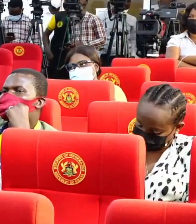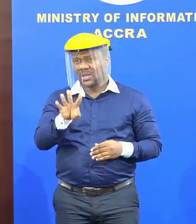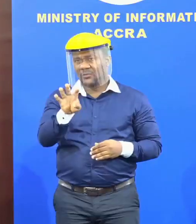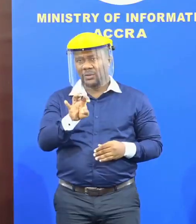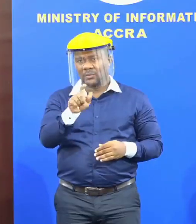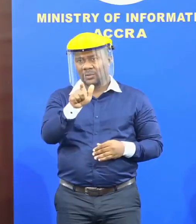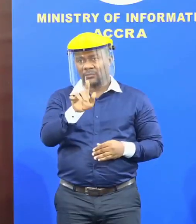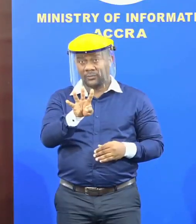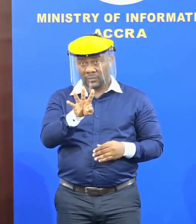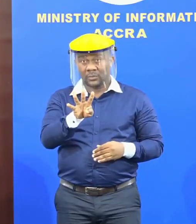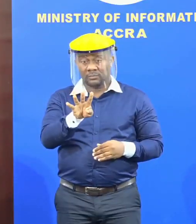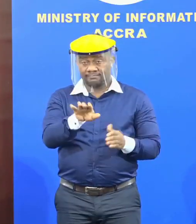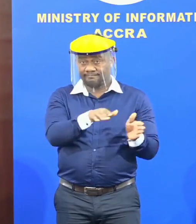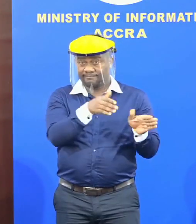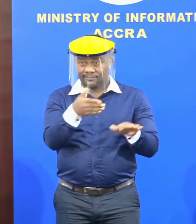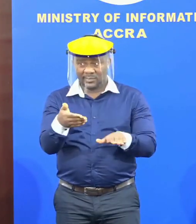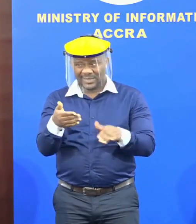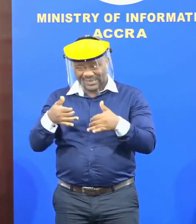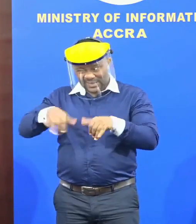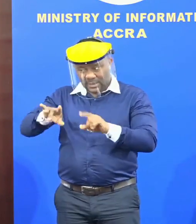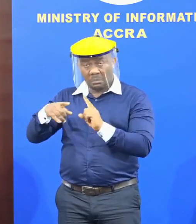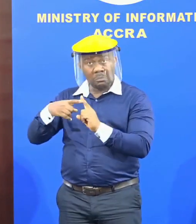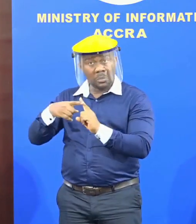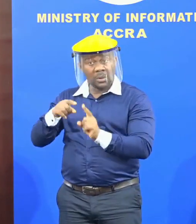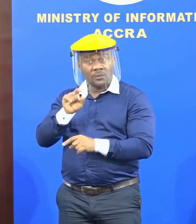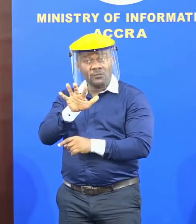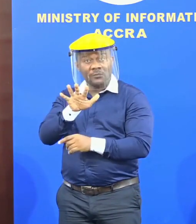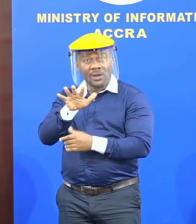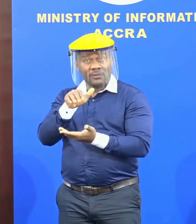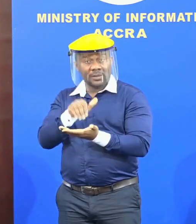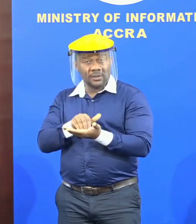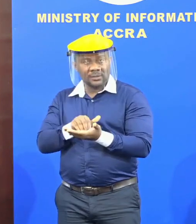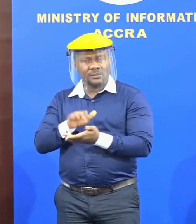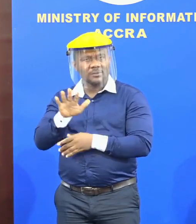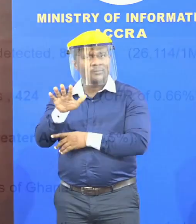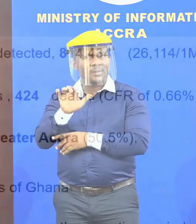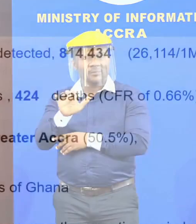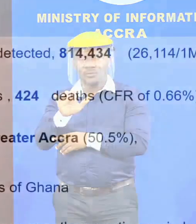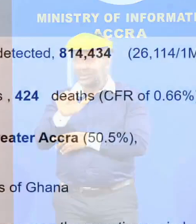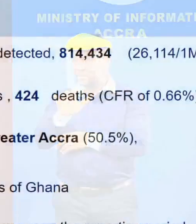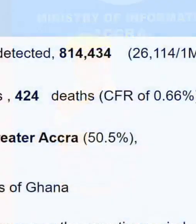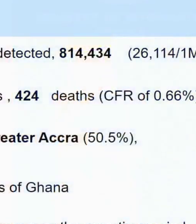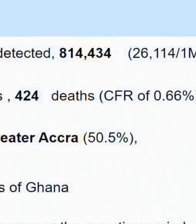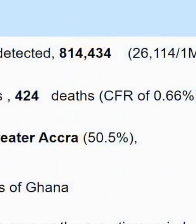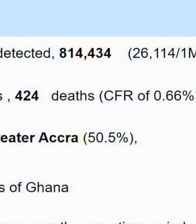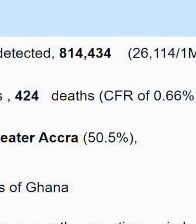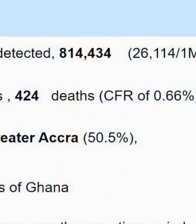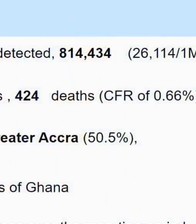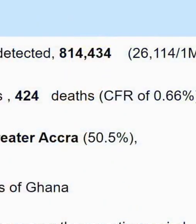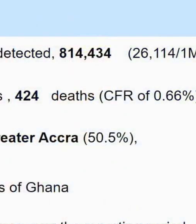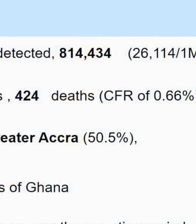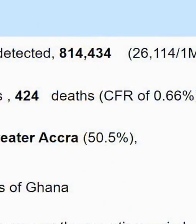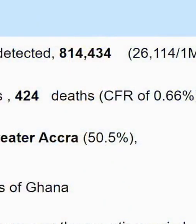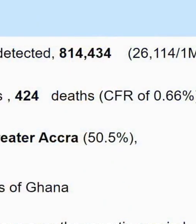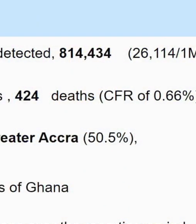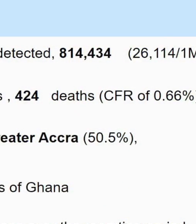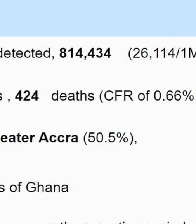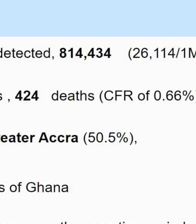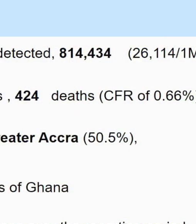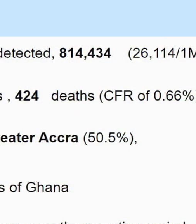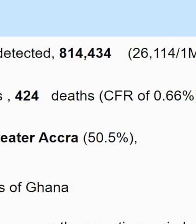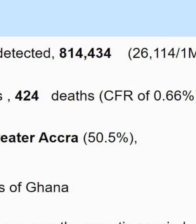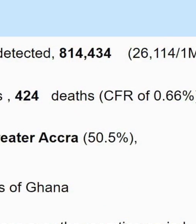with active cases of about 5,515. Majority of the active cases are in Greater Accra, as I